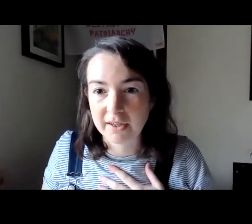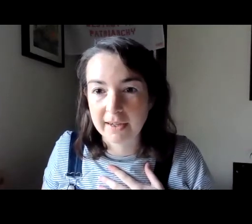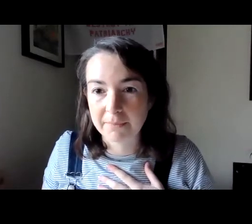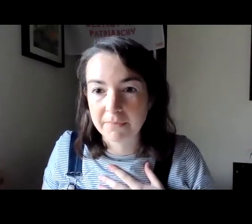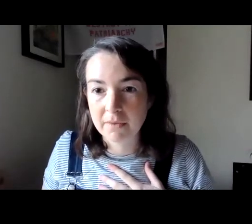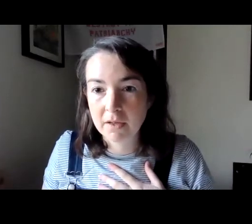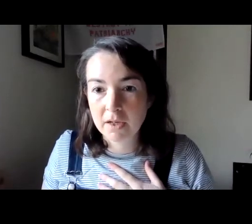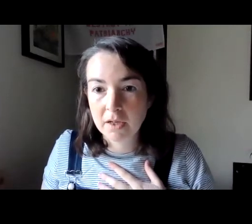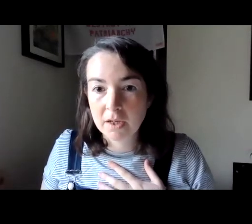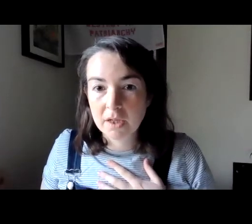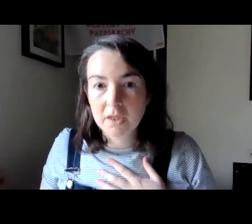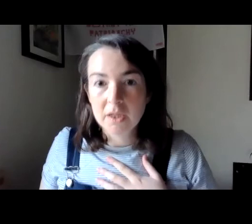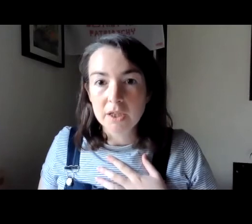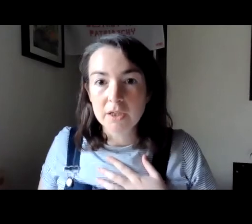sure that